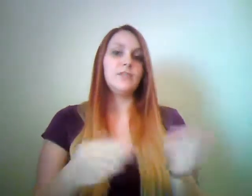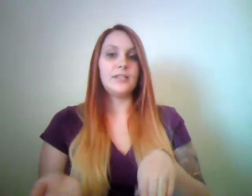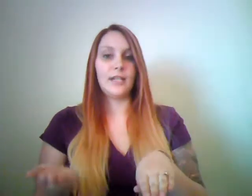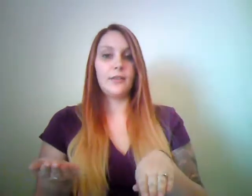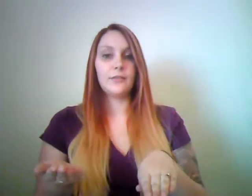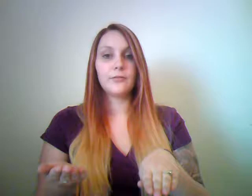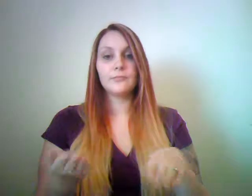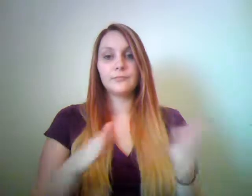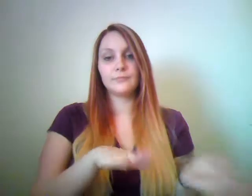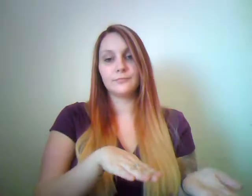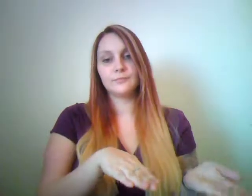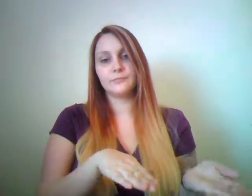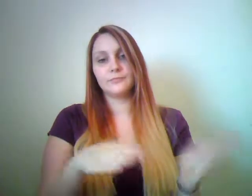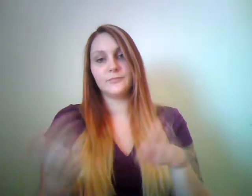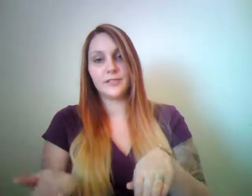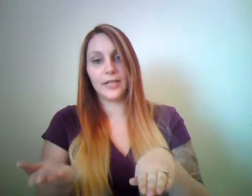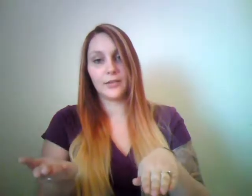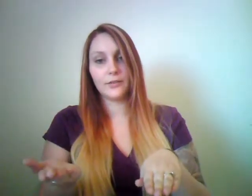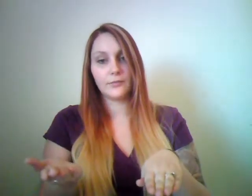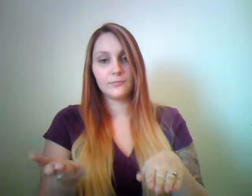Death. Death.